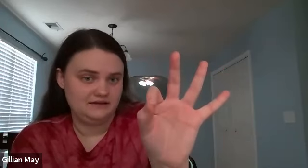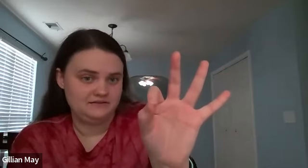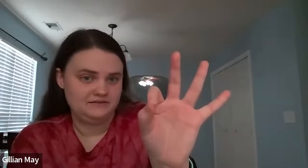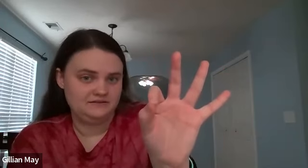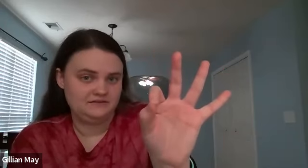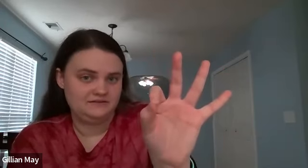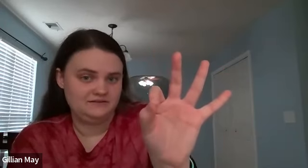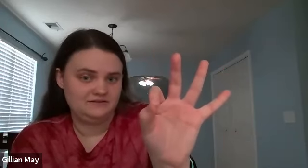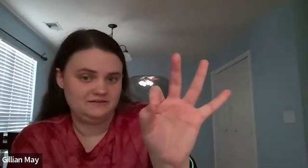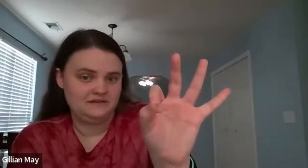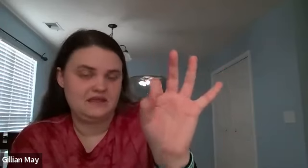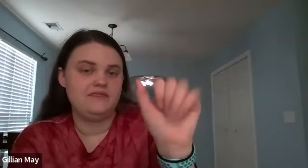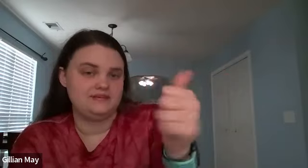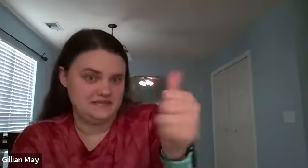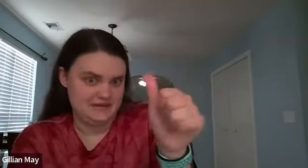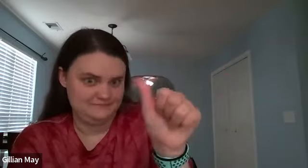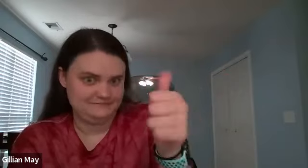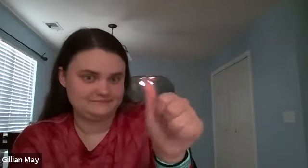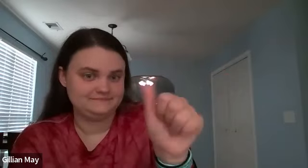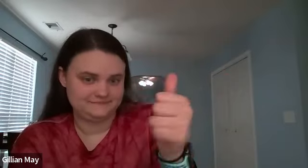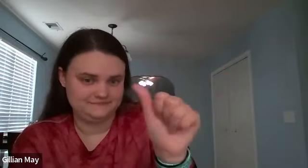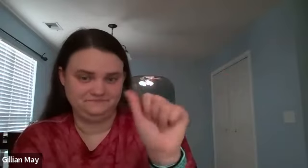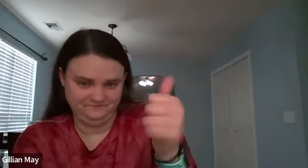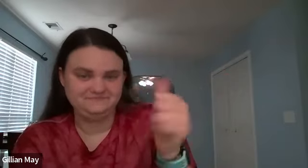9, and then 10.